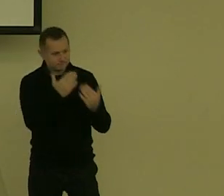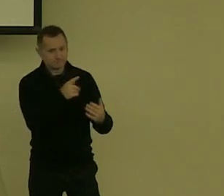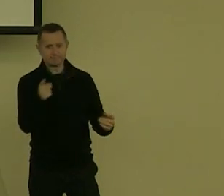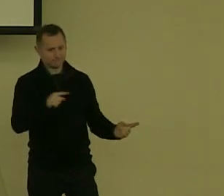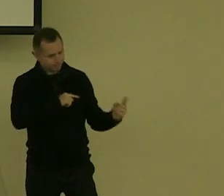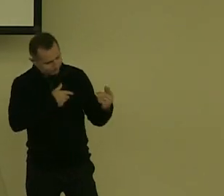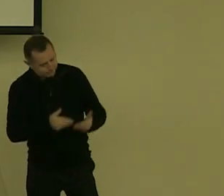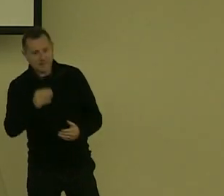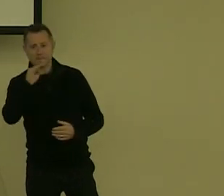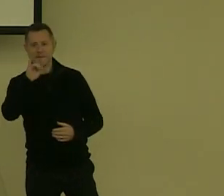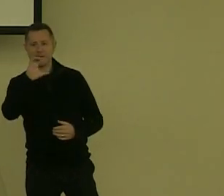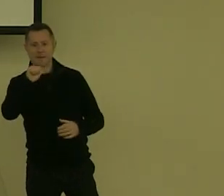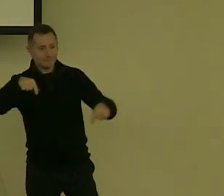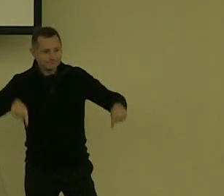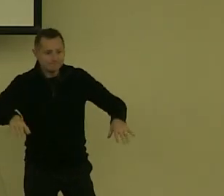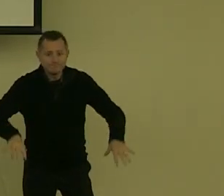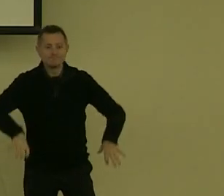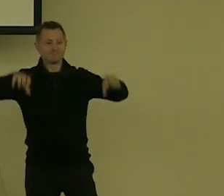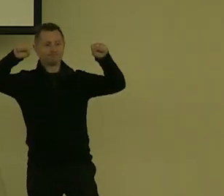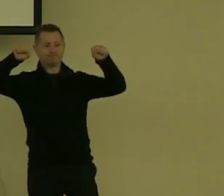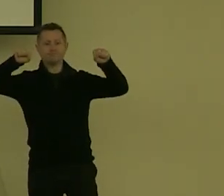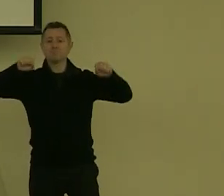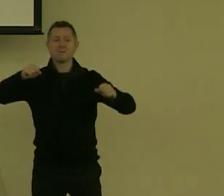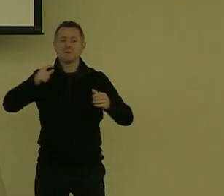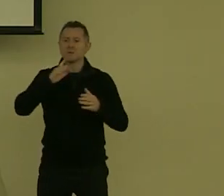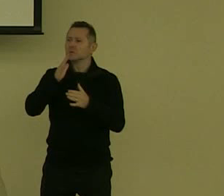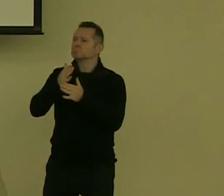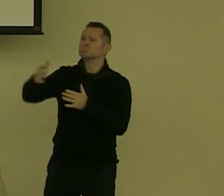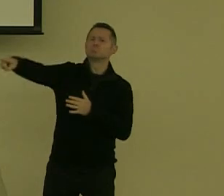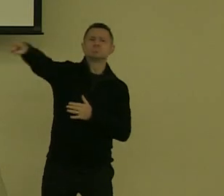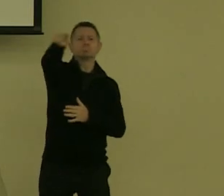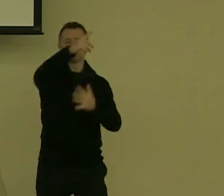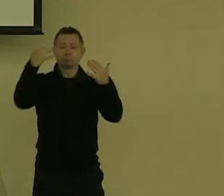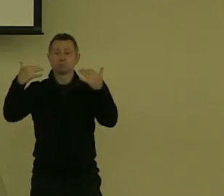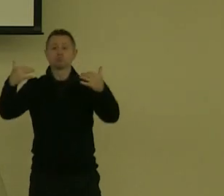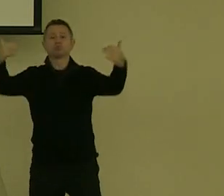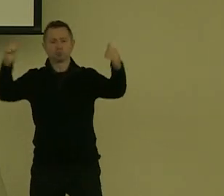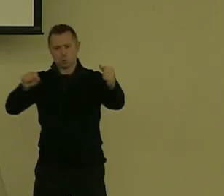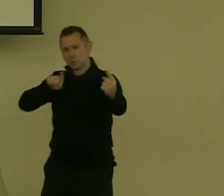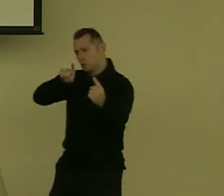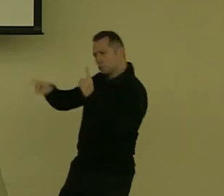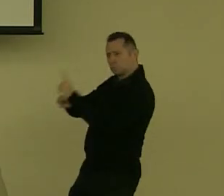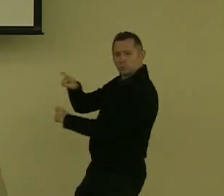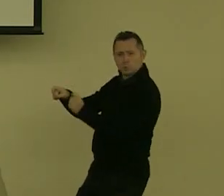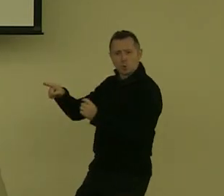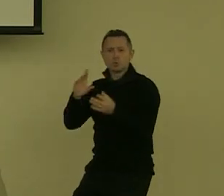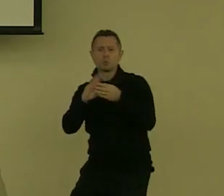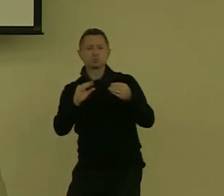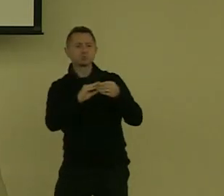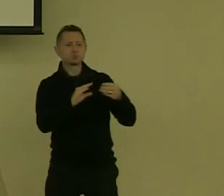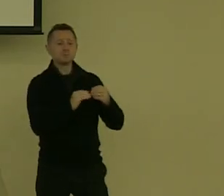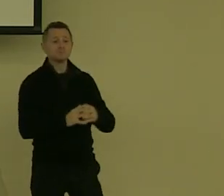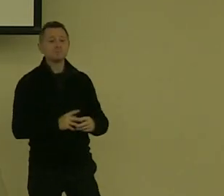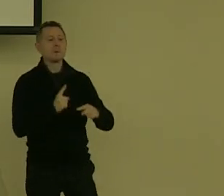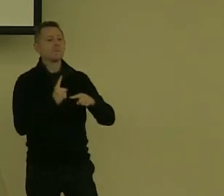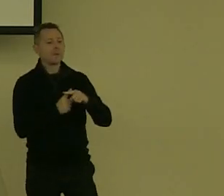to questions that you may have, but towards the end of our time today, we're actually going to be awarding two